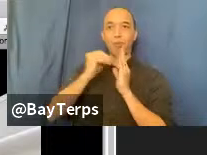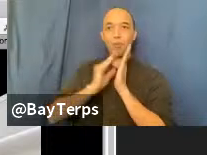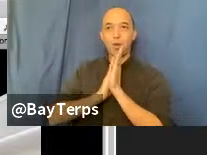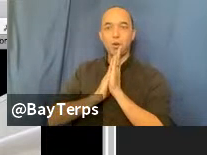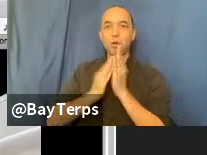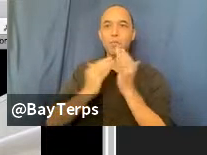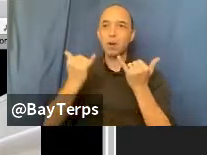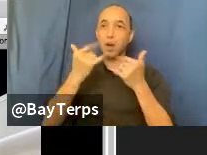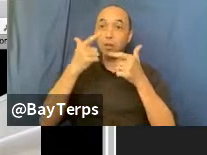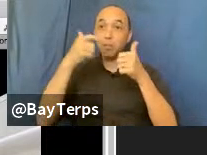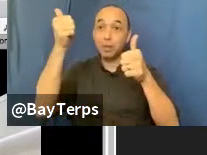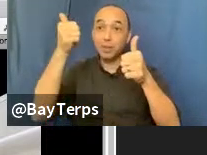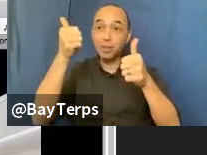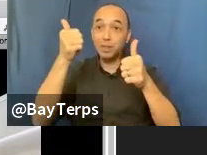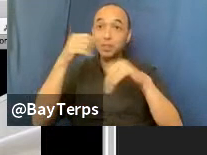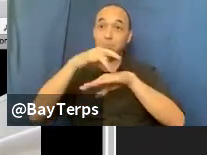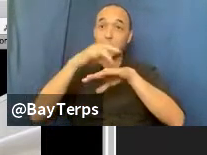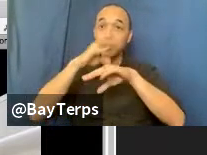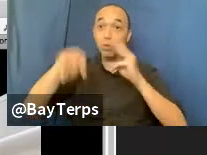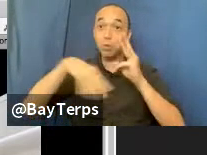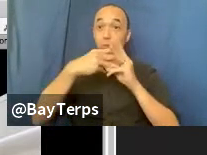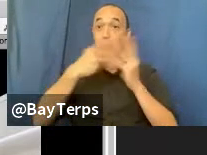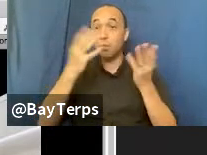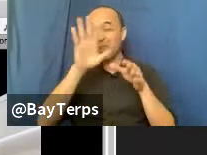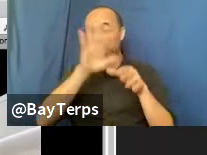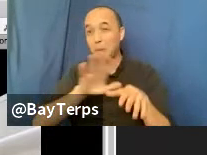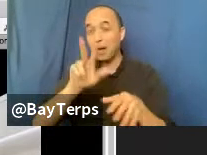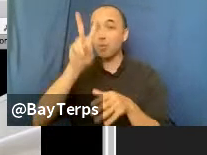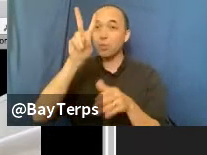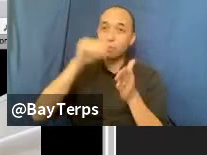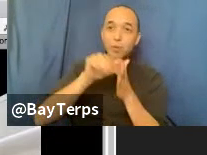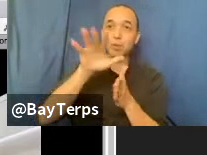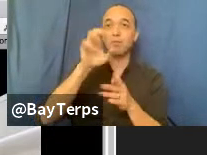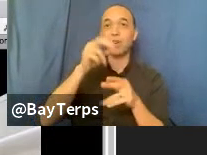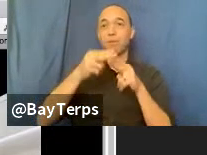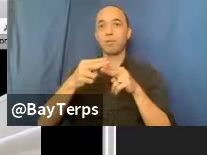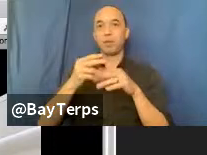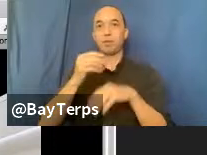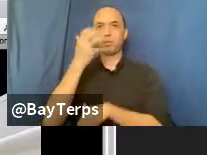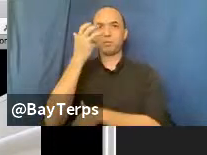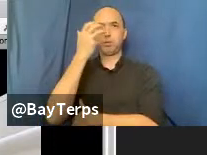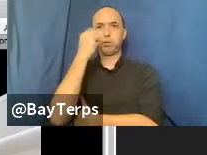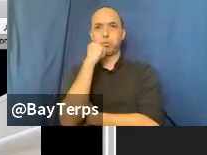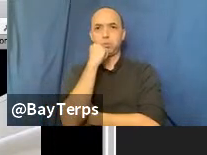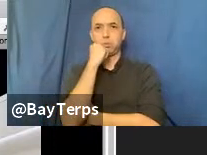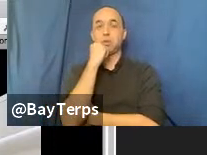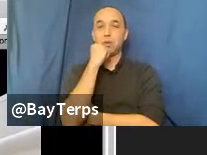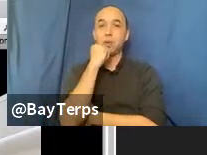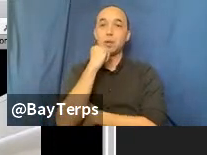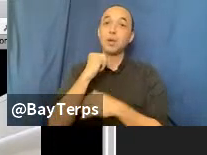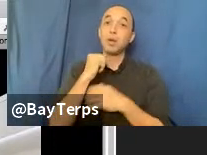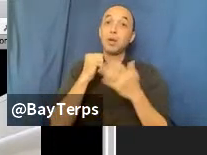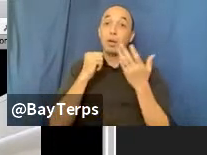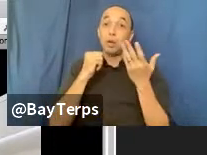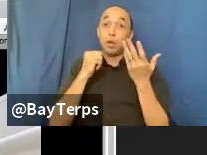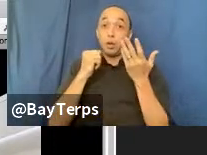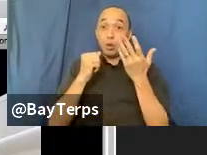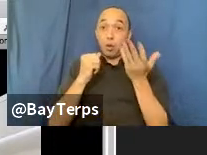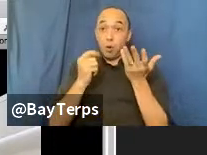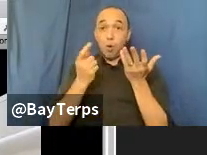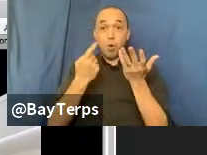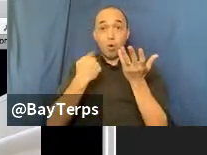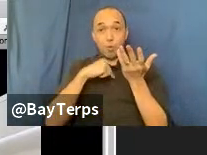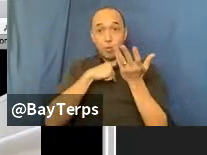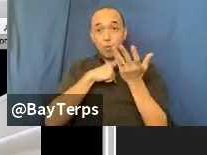up around 2,500 pounds. And I want to say that we do all of these different types of styles